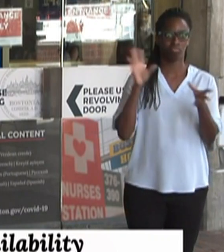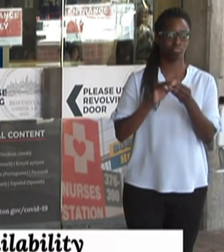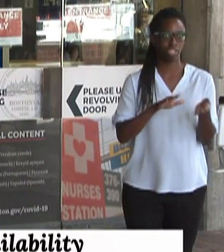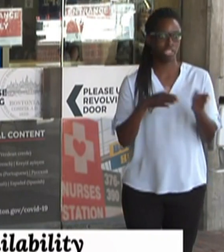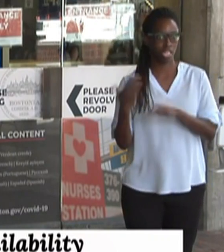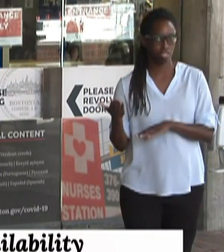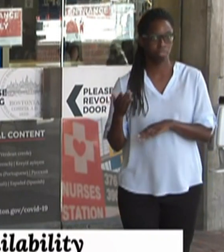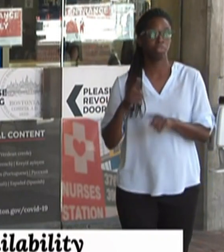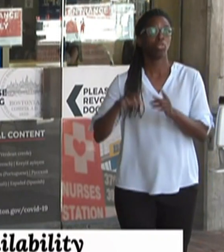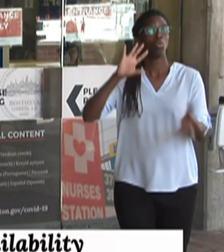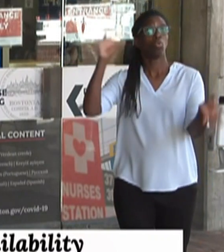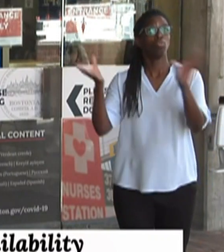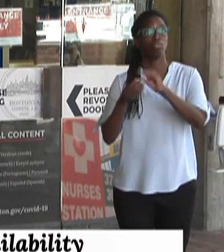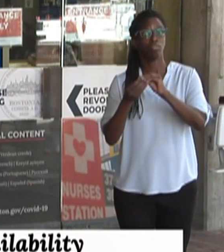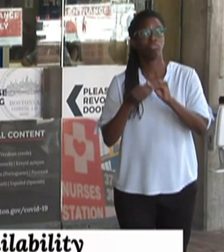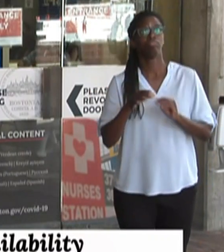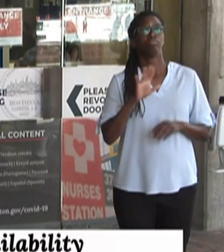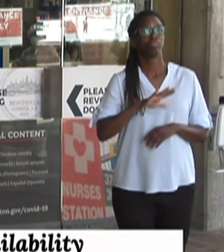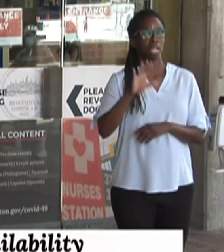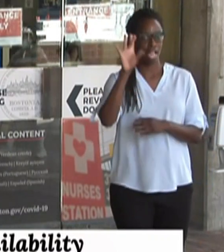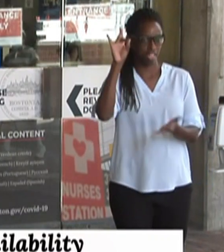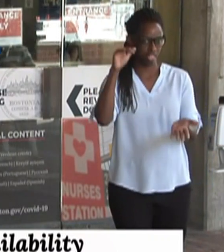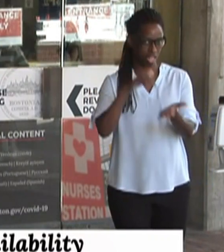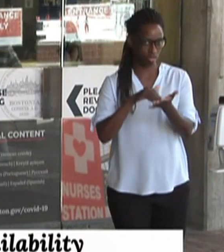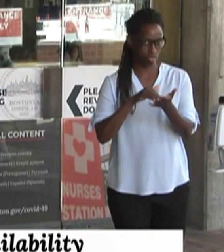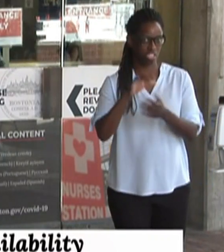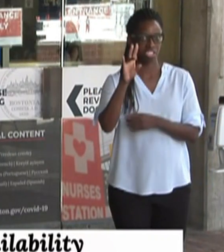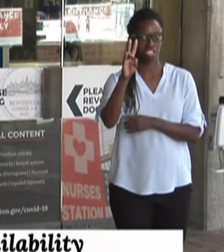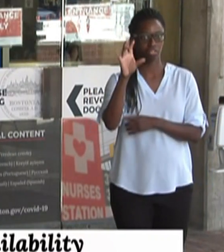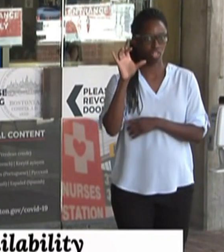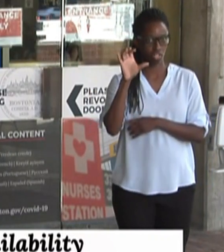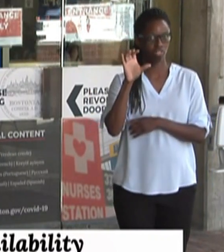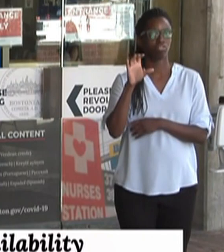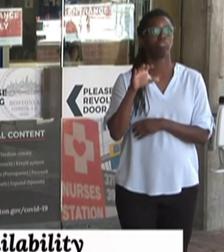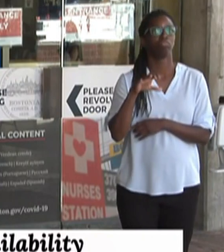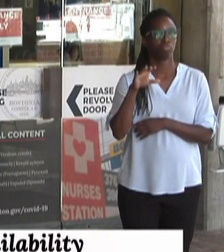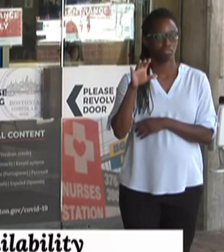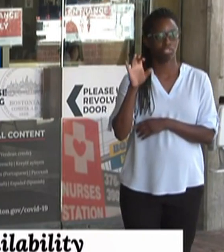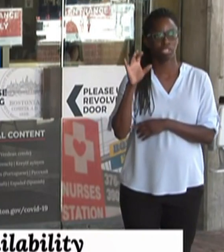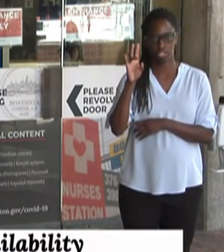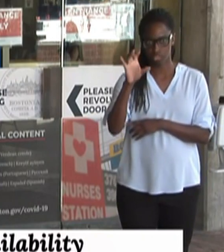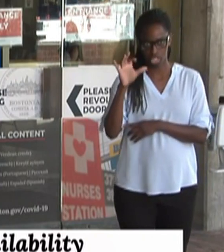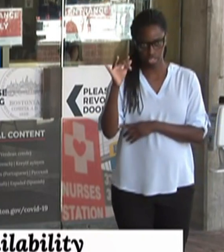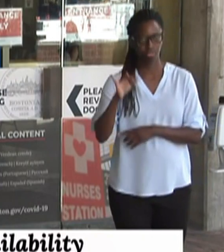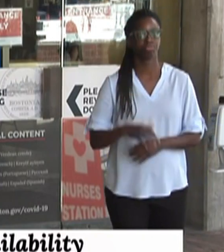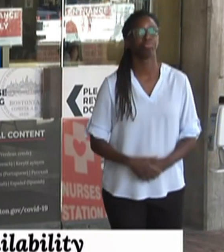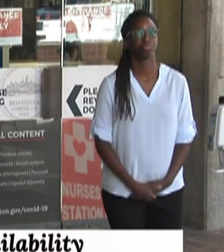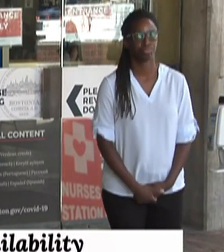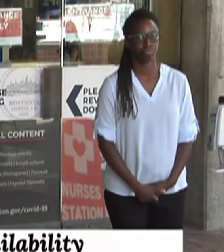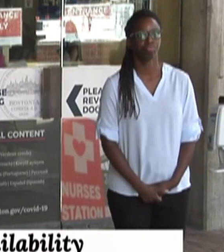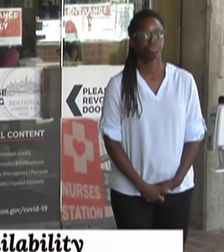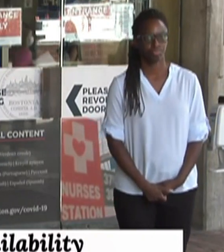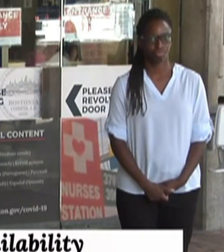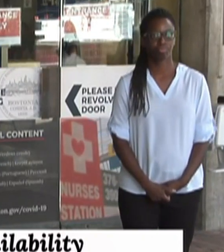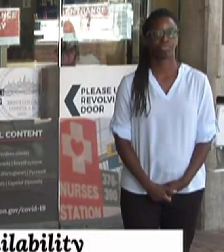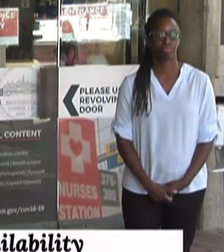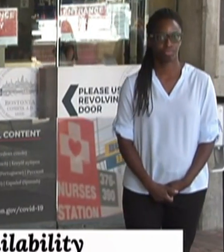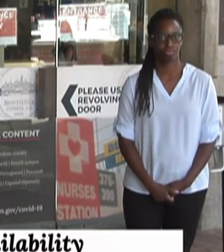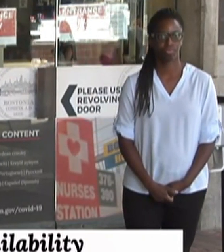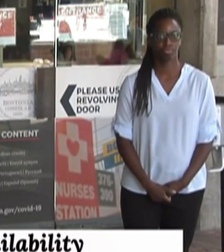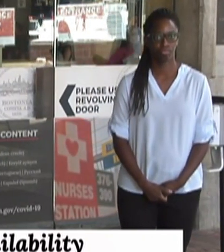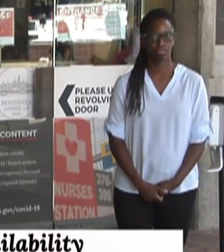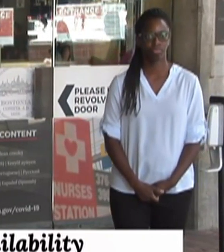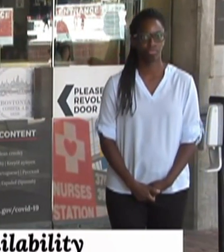did not get today's numbers yet, so I only have as of yesterday. 31 new cases, a total of 15,263 cases in